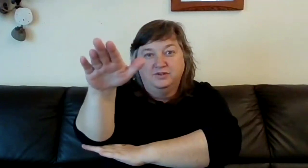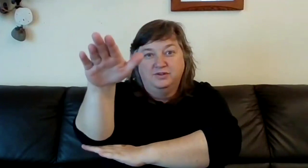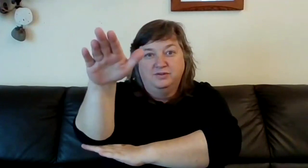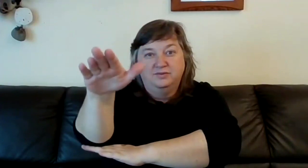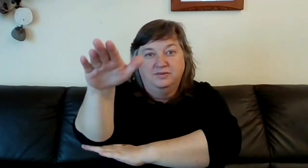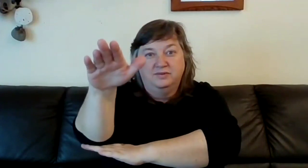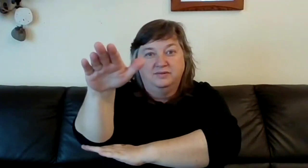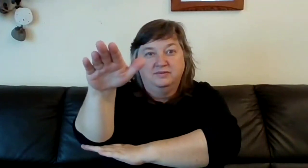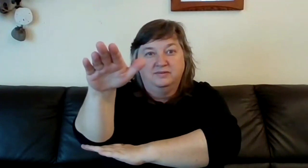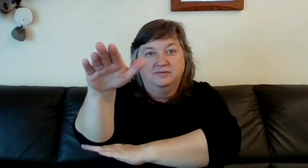Afternoon.